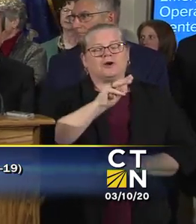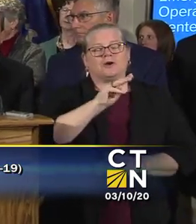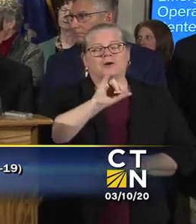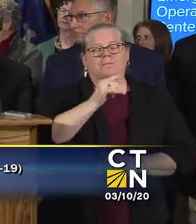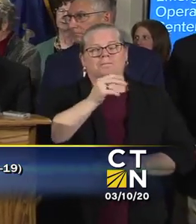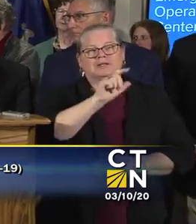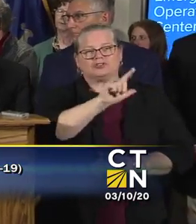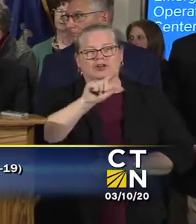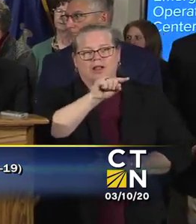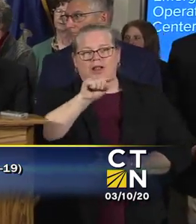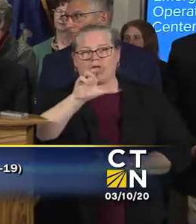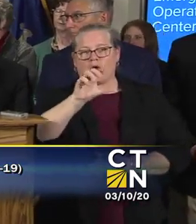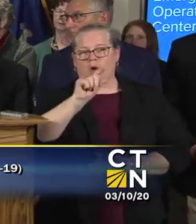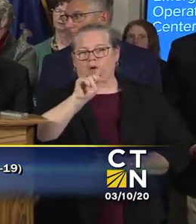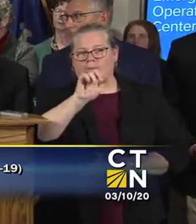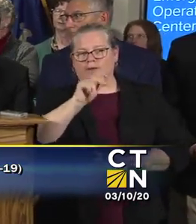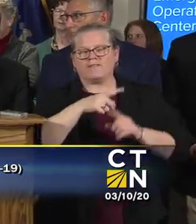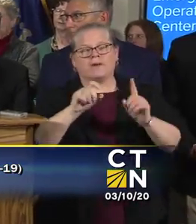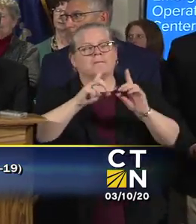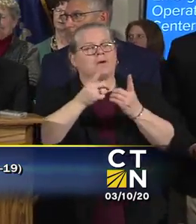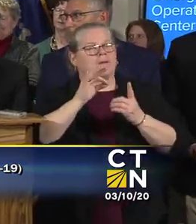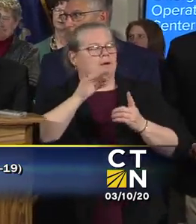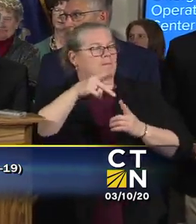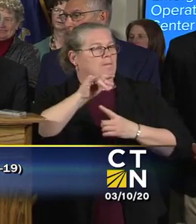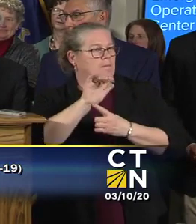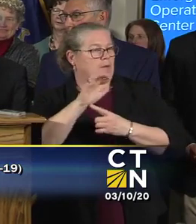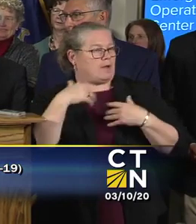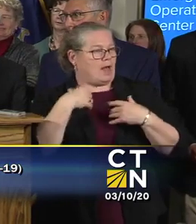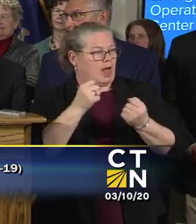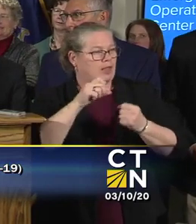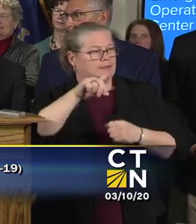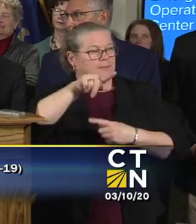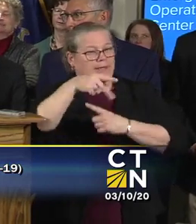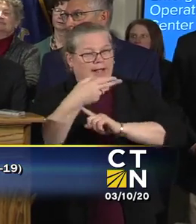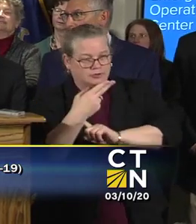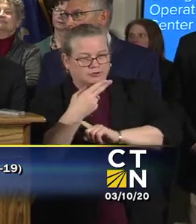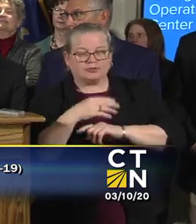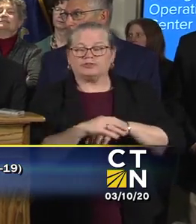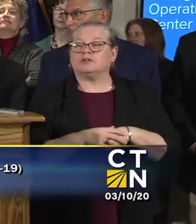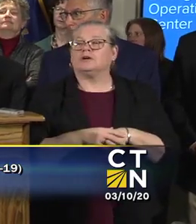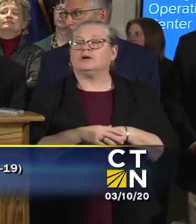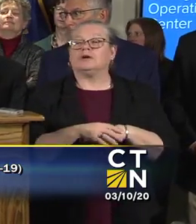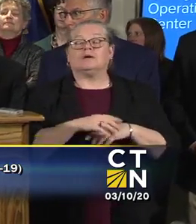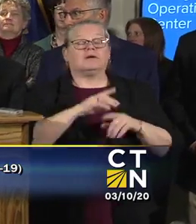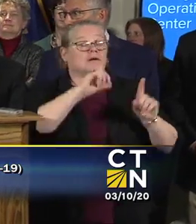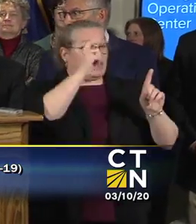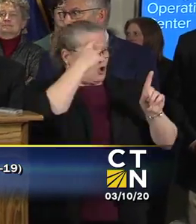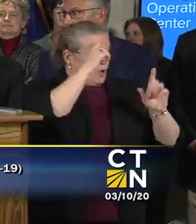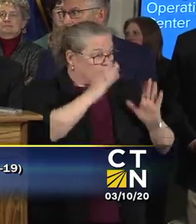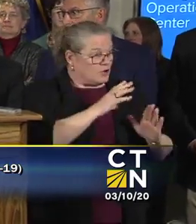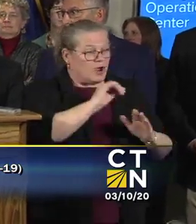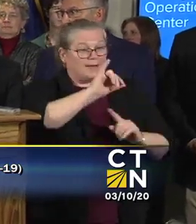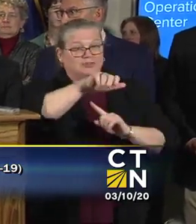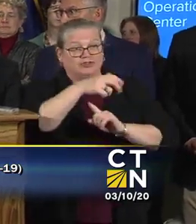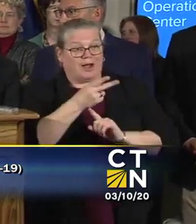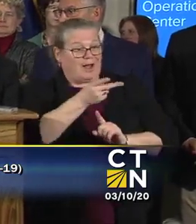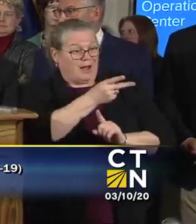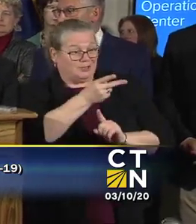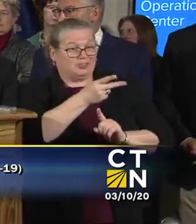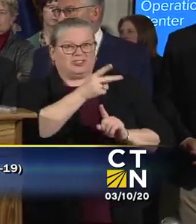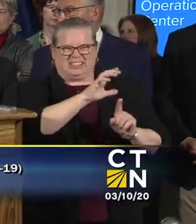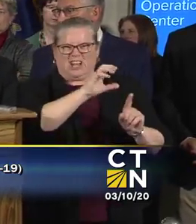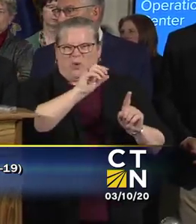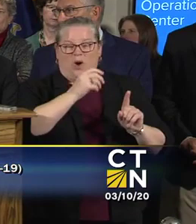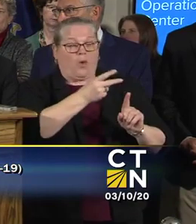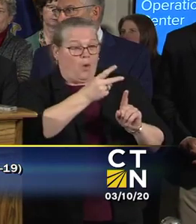give you some updates. I have to say, between the governor and Josh GEBALLE, our COO, they've pretty much covered basically what I was going to